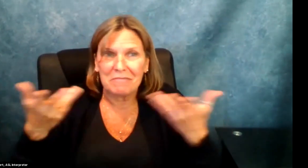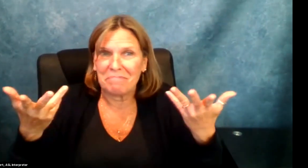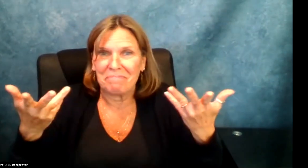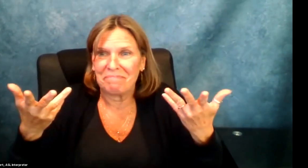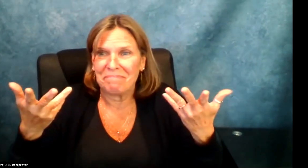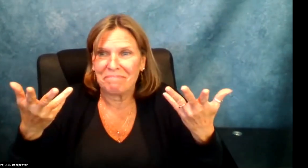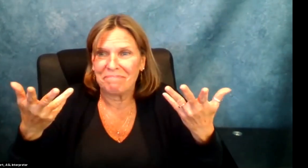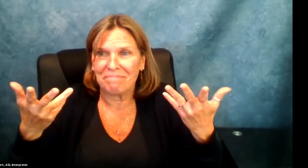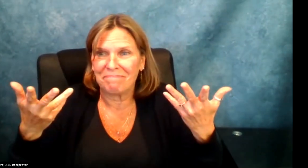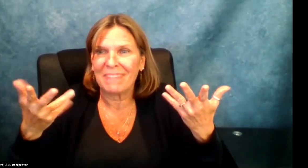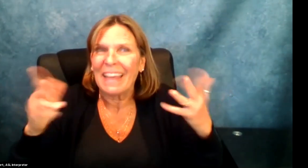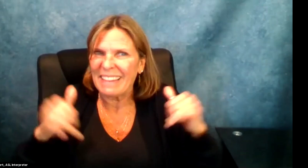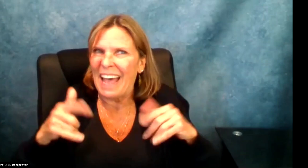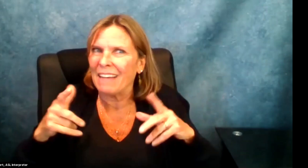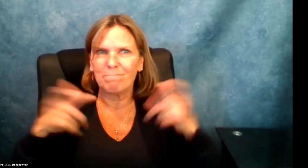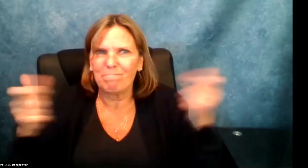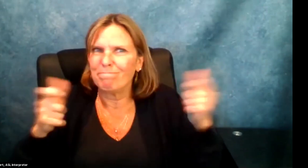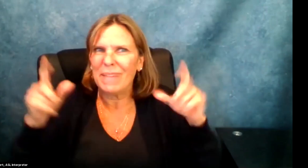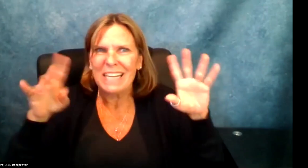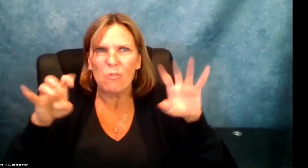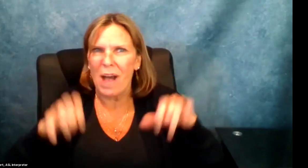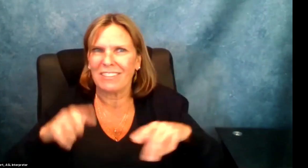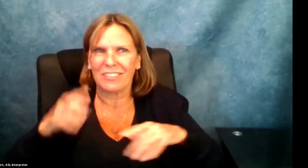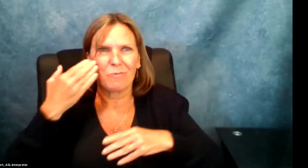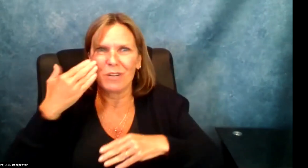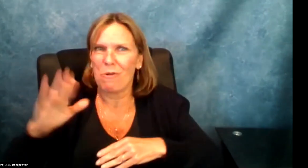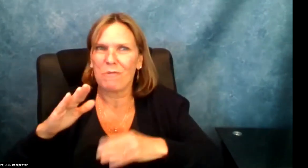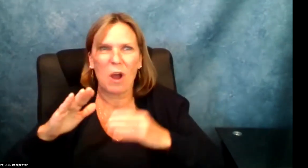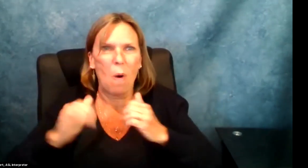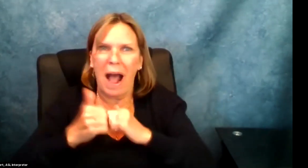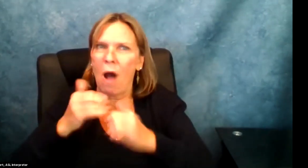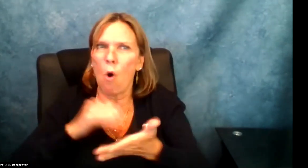that's kind of the big question is how often we're going to need to get the